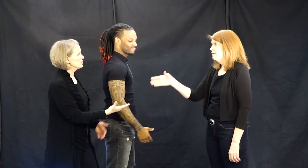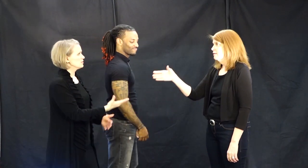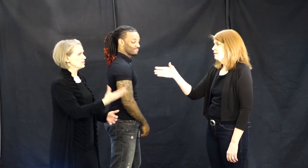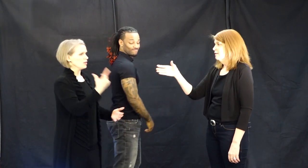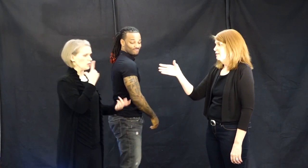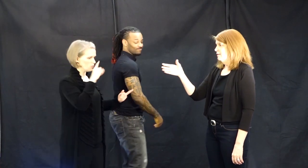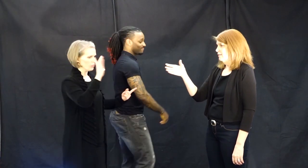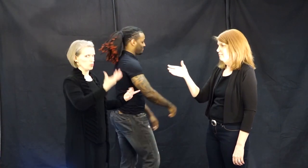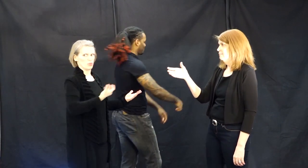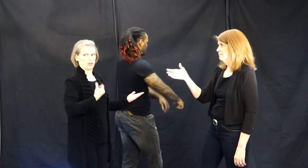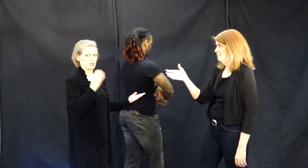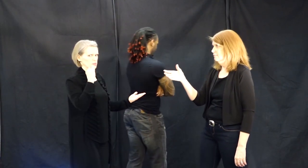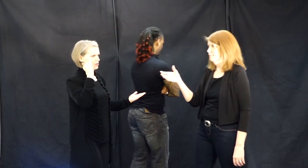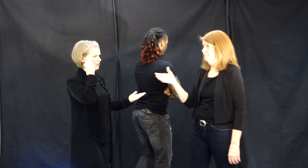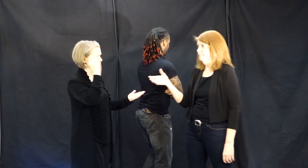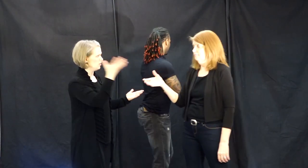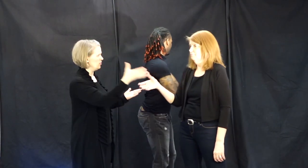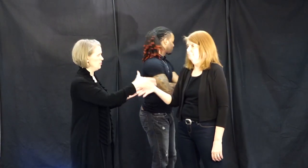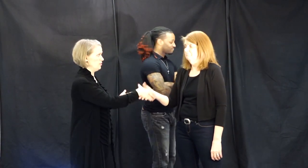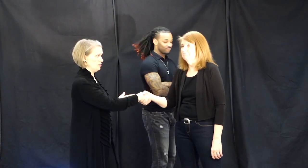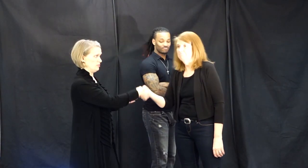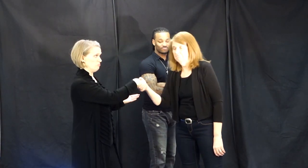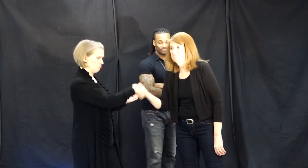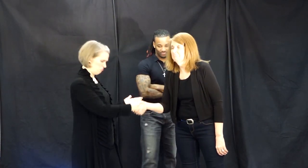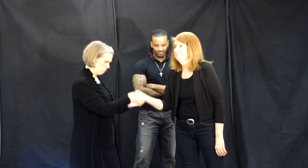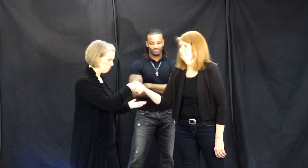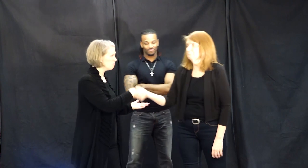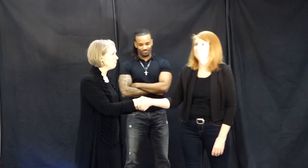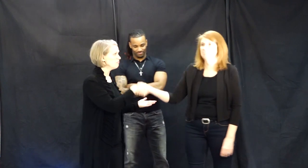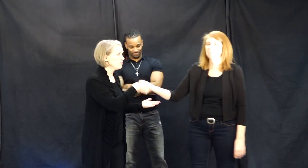welcome home.